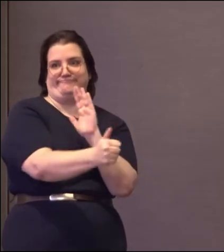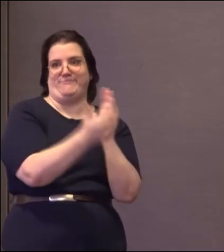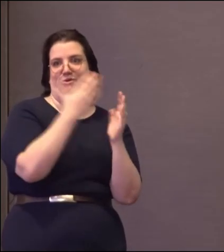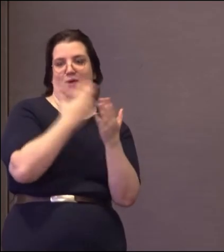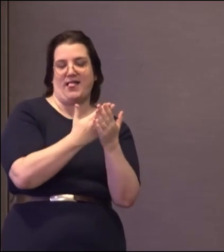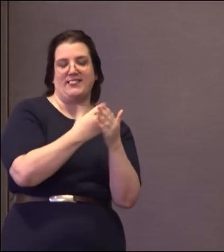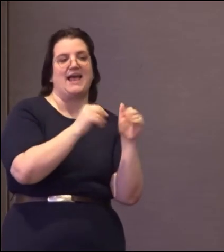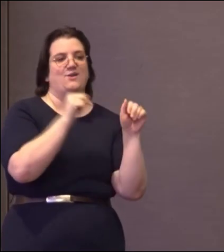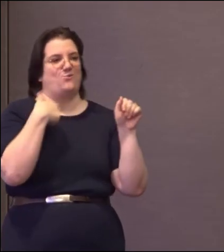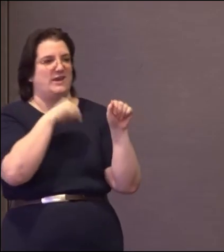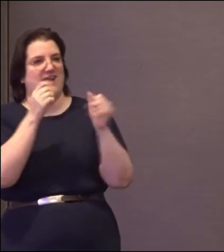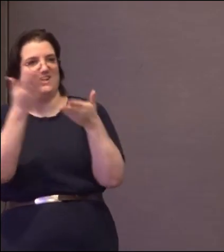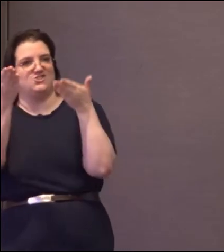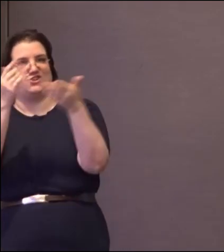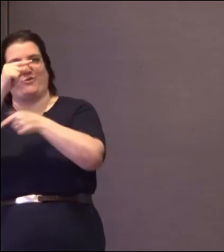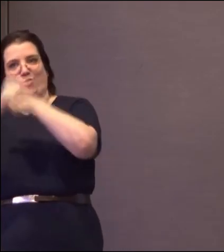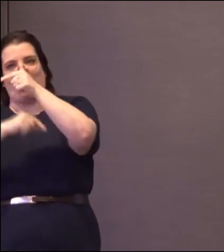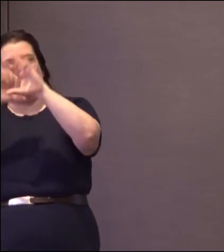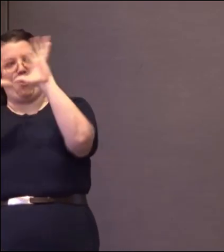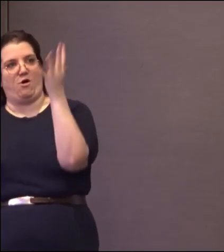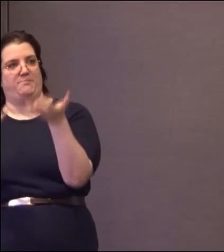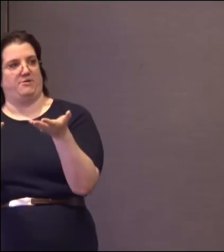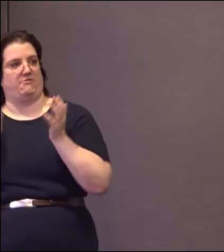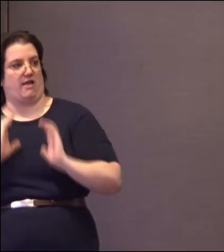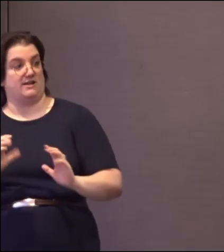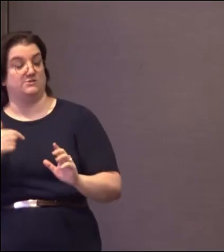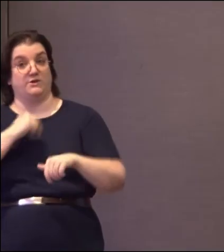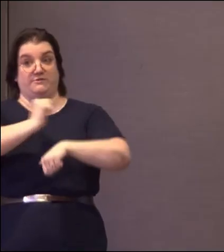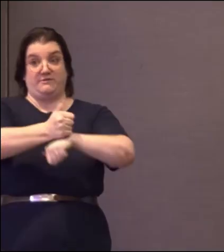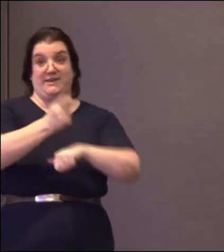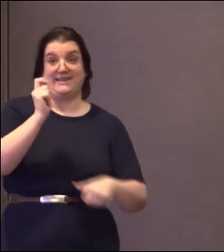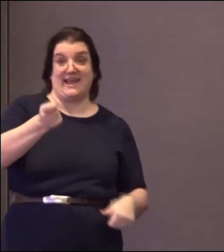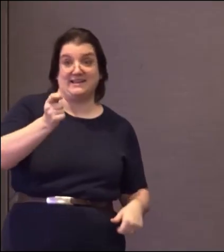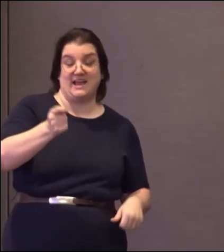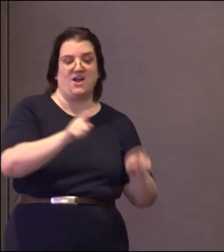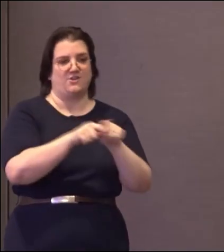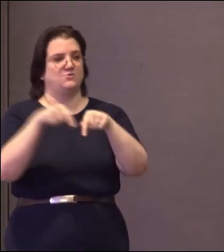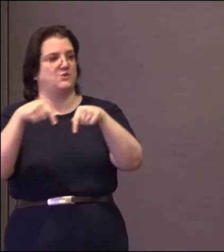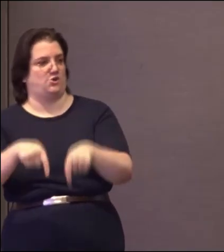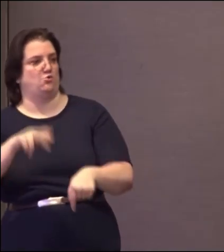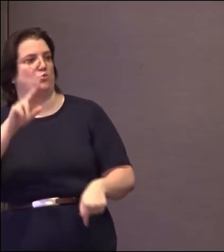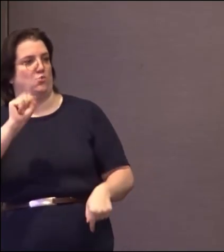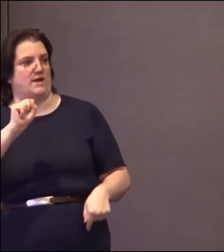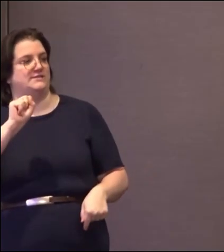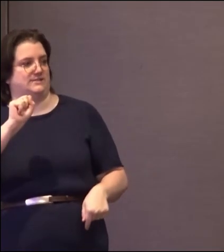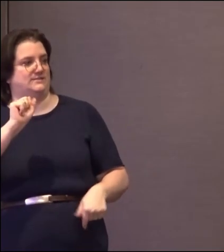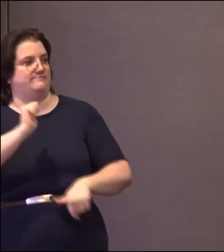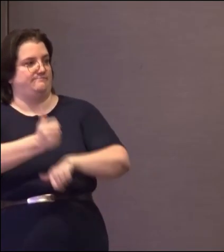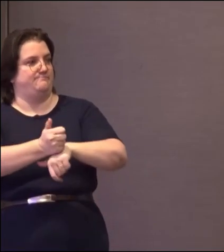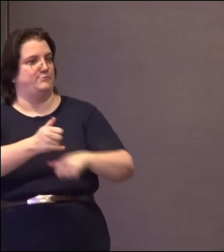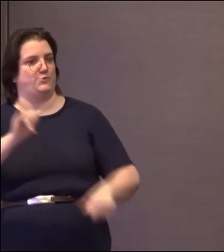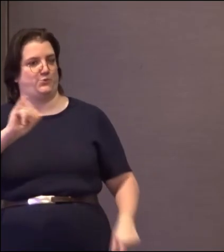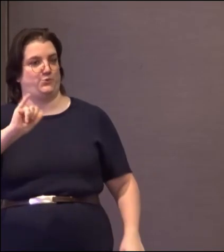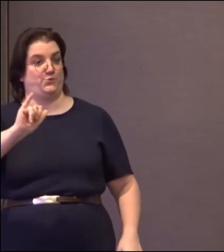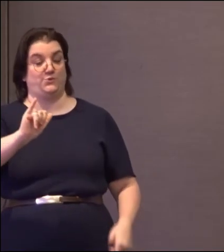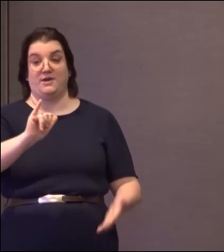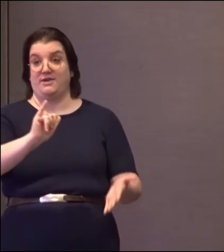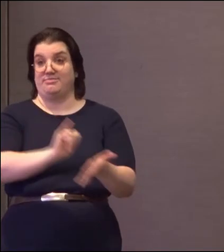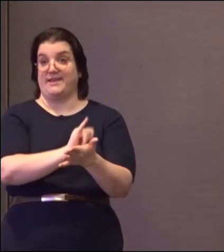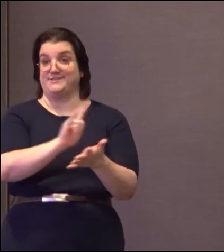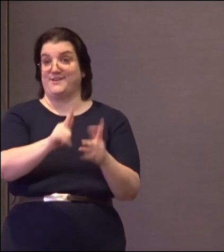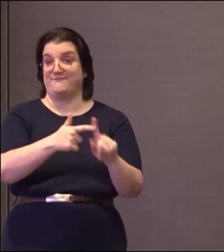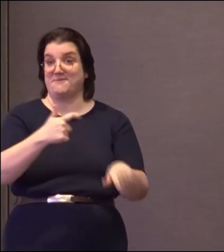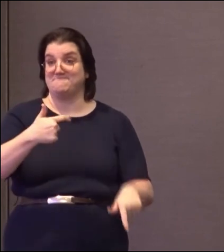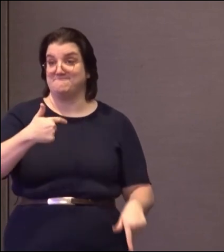serve global clients. We are in Kenya and also here in the US. And that is it from